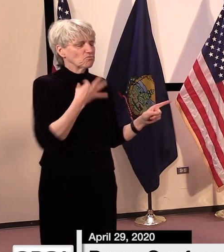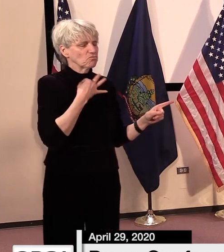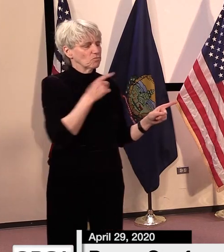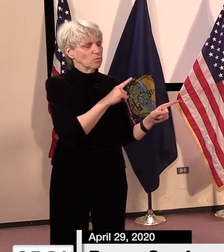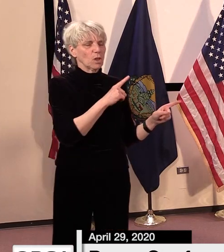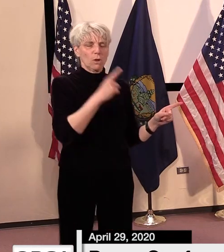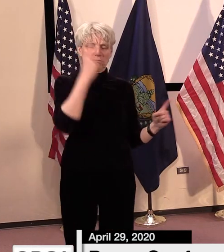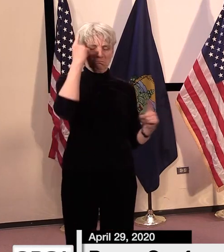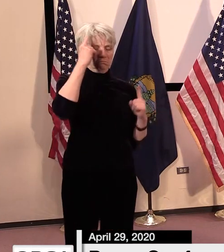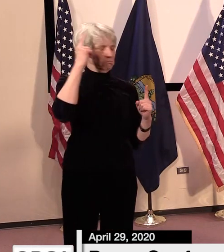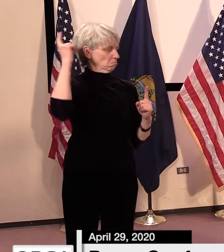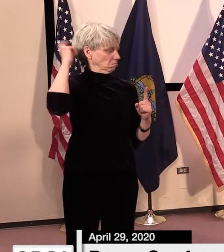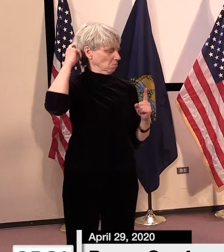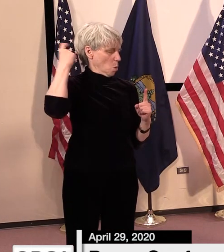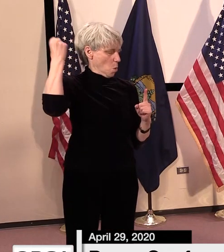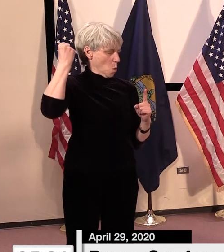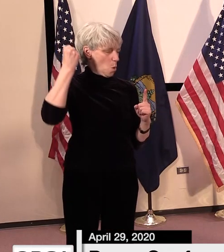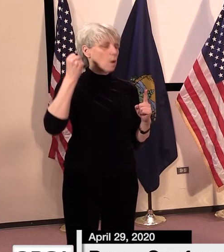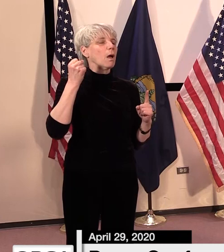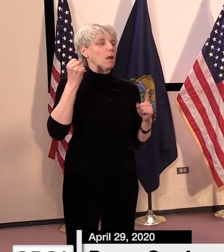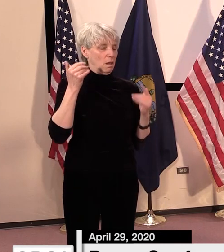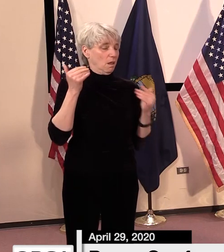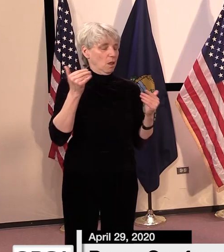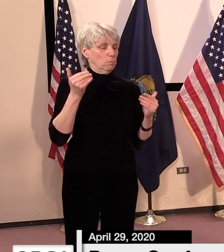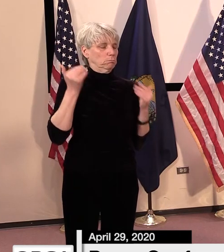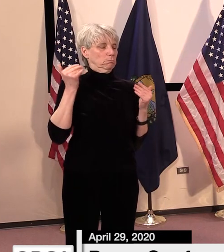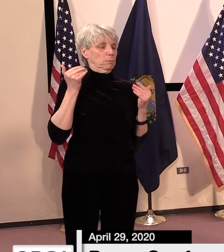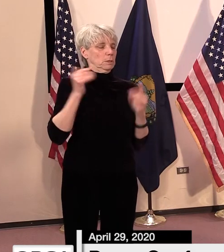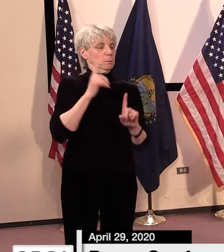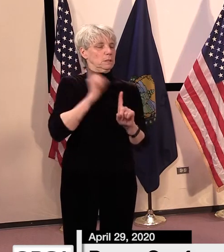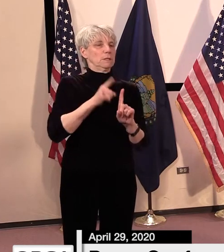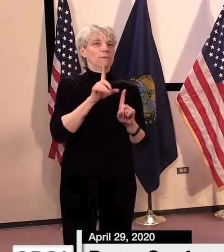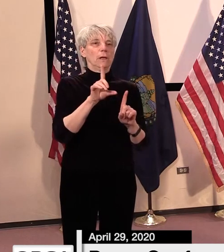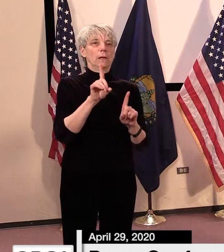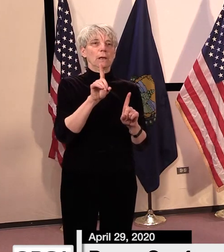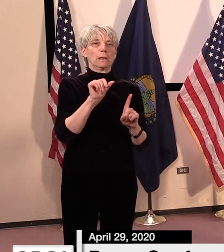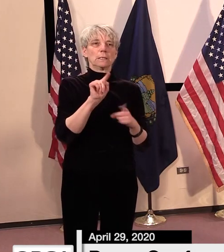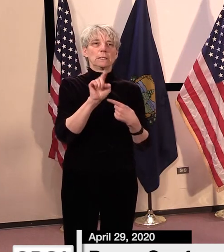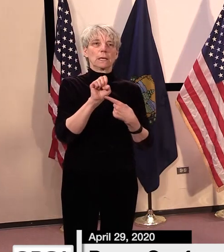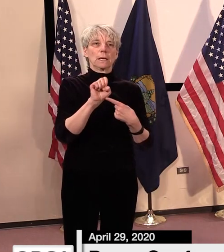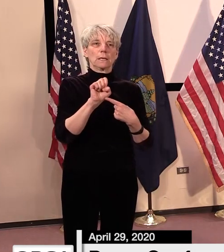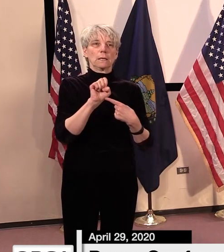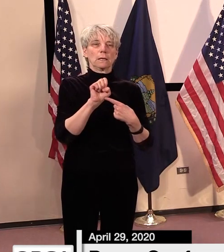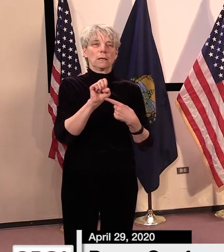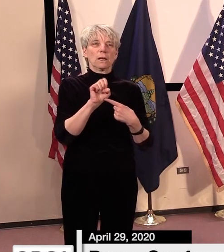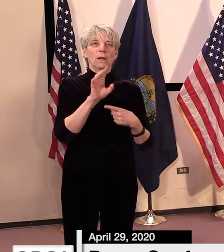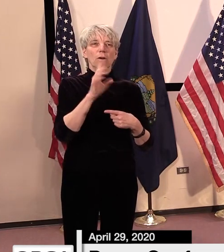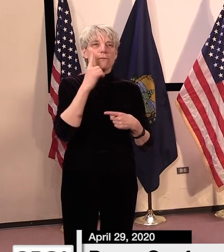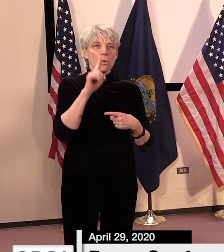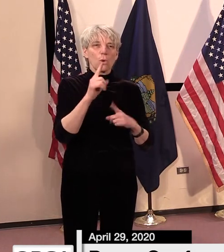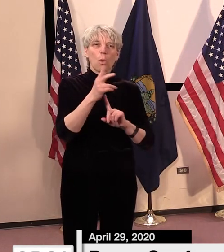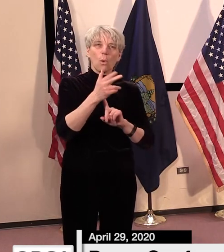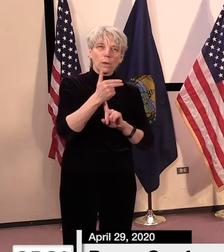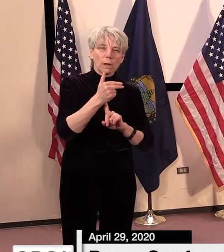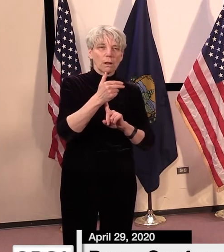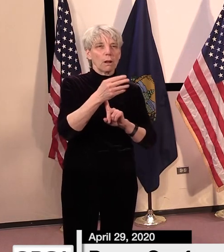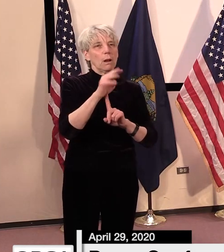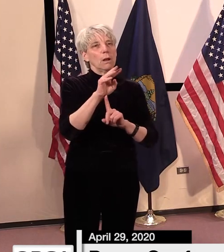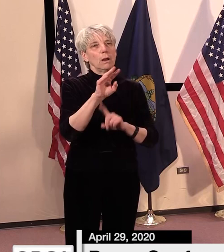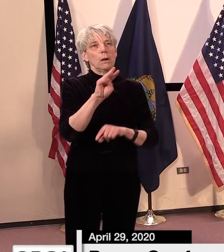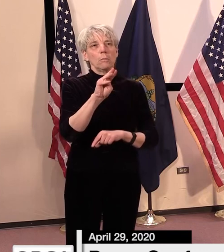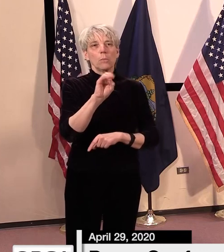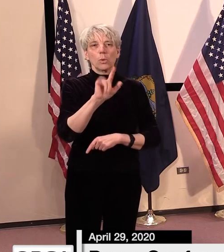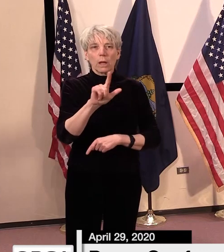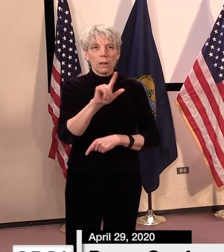date on things like Ann mentioned before, the hospitality and the lodging institutions, or even